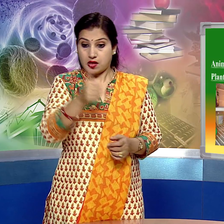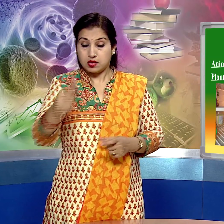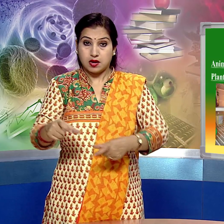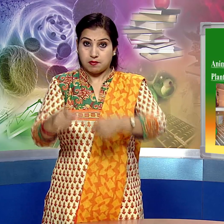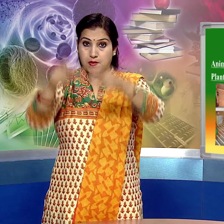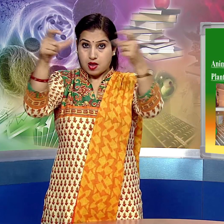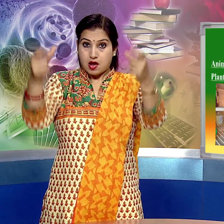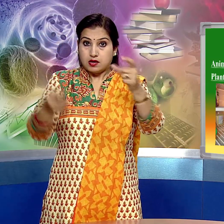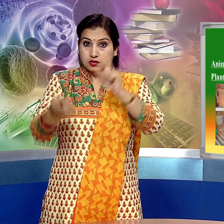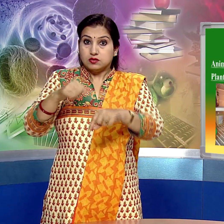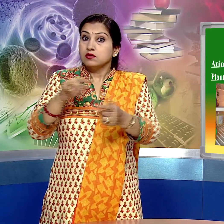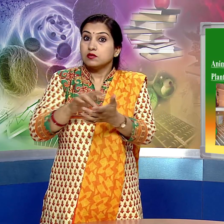And the plant sources are